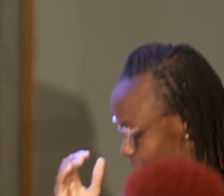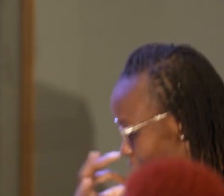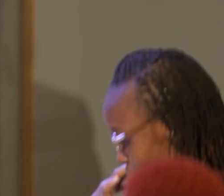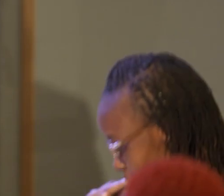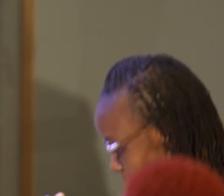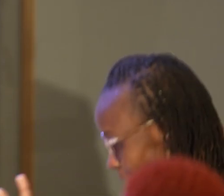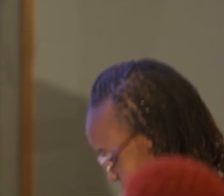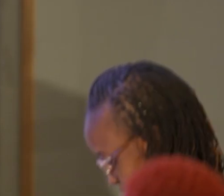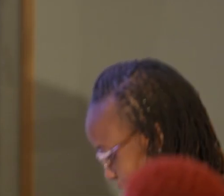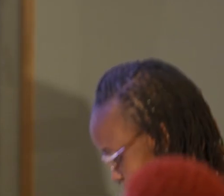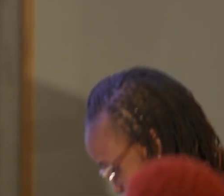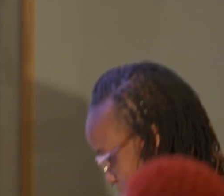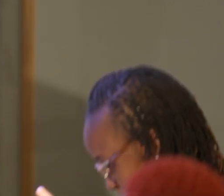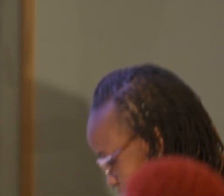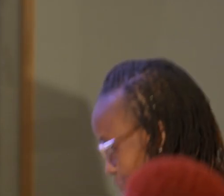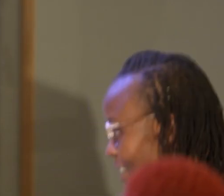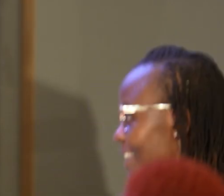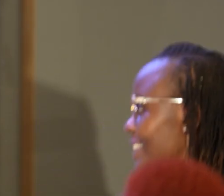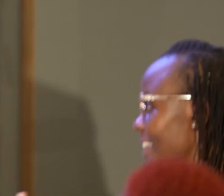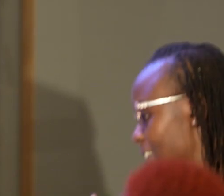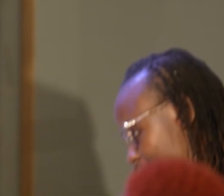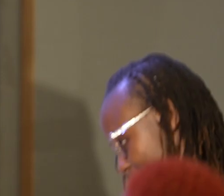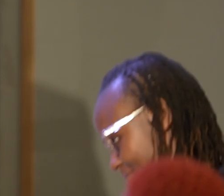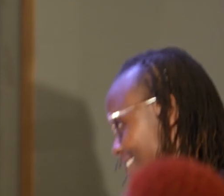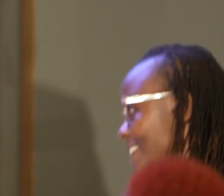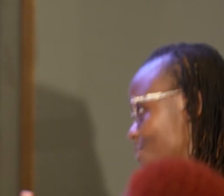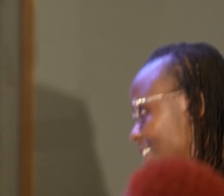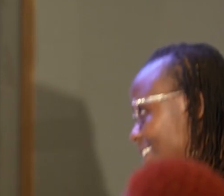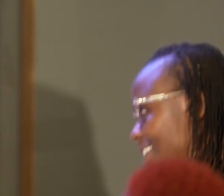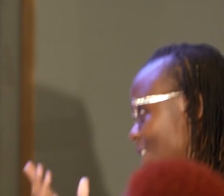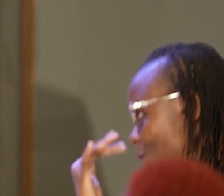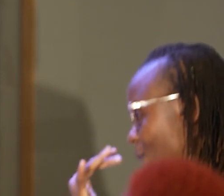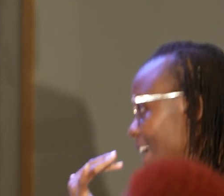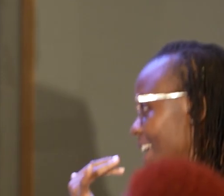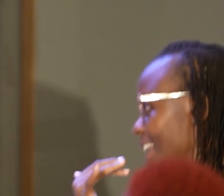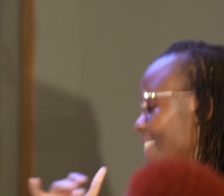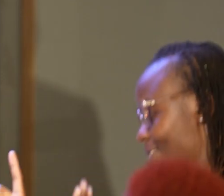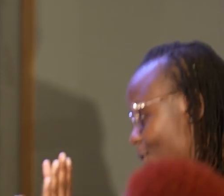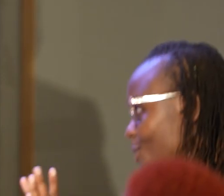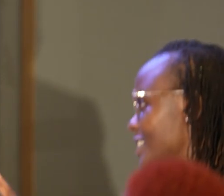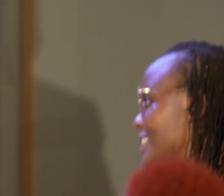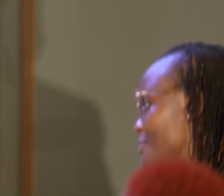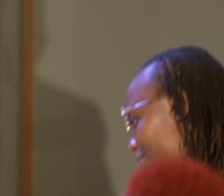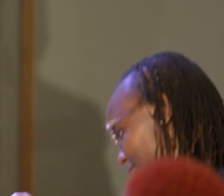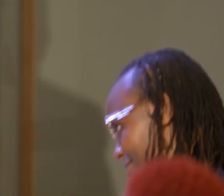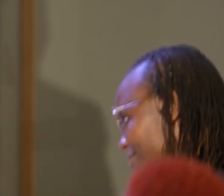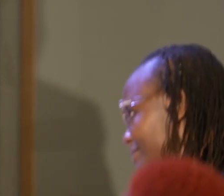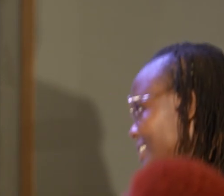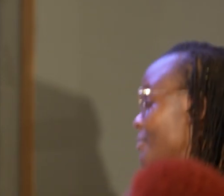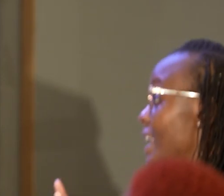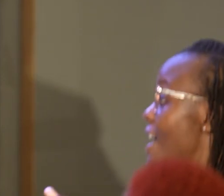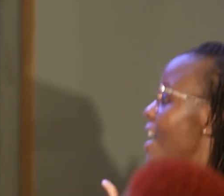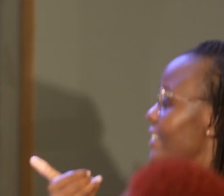don't need the law. The law is the rod. And now that we have an